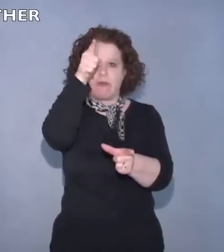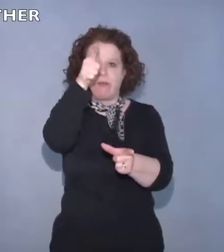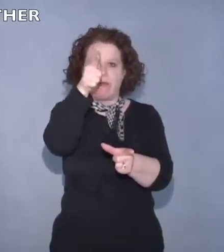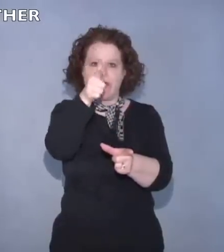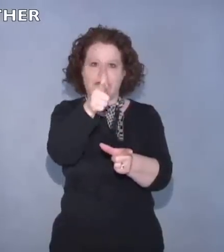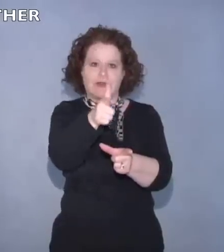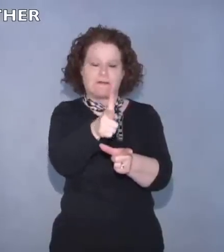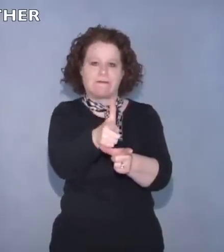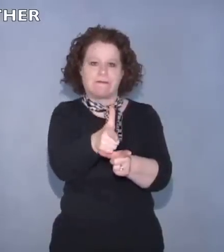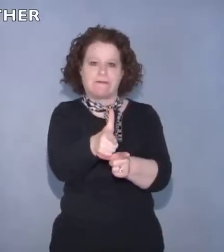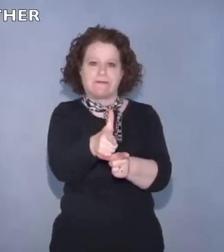Brother.